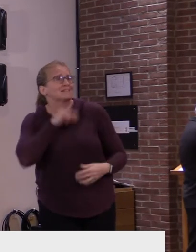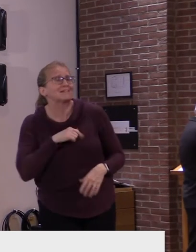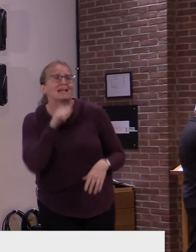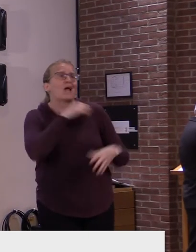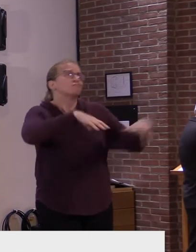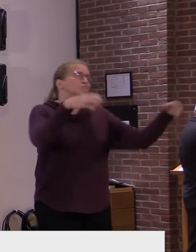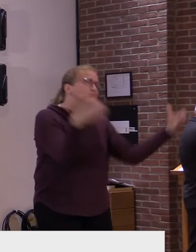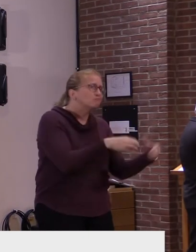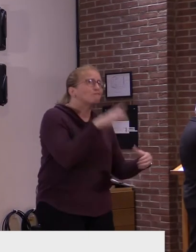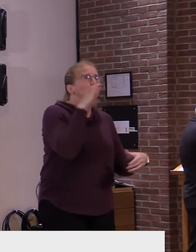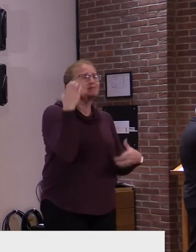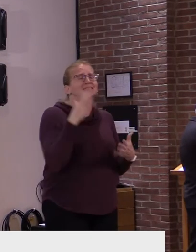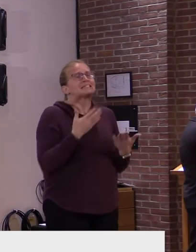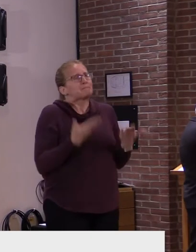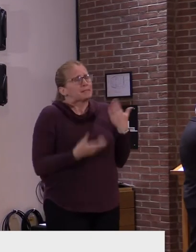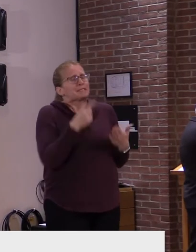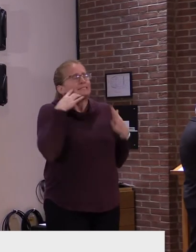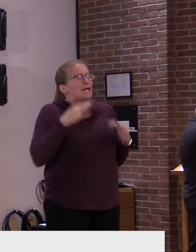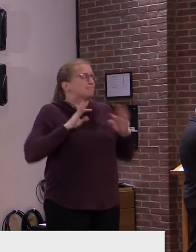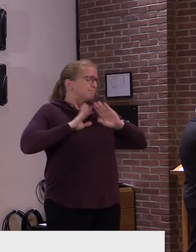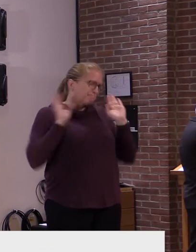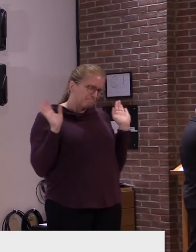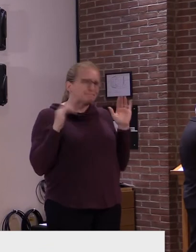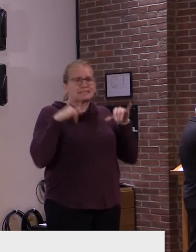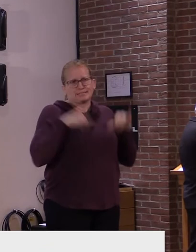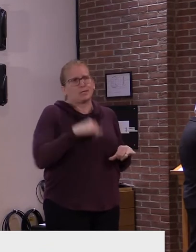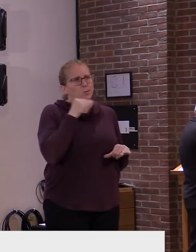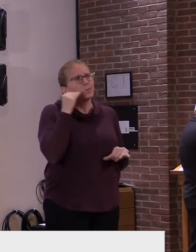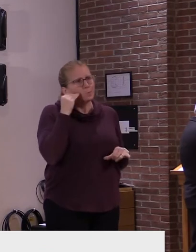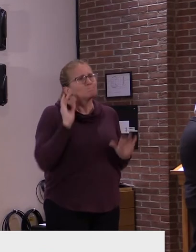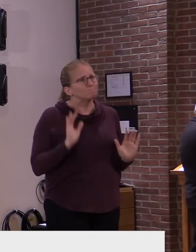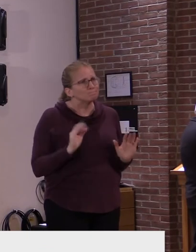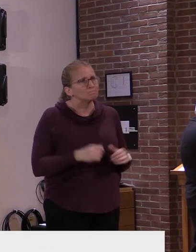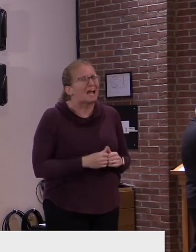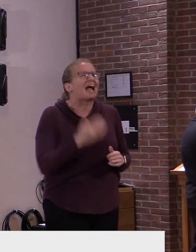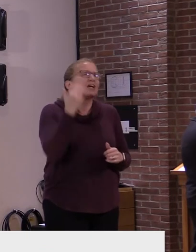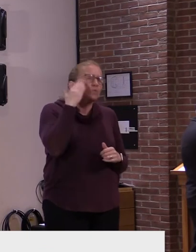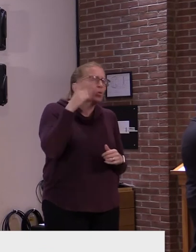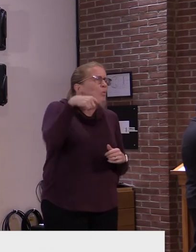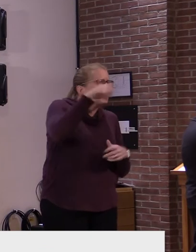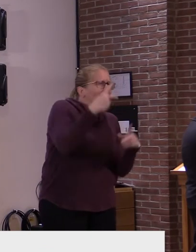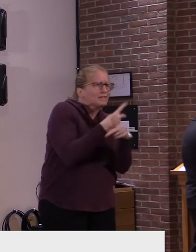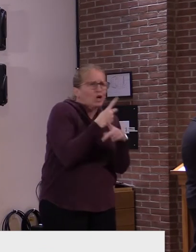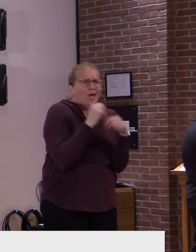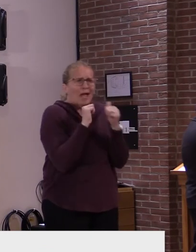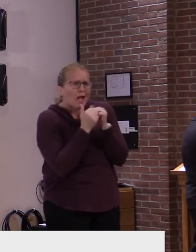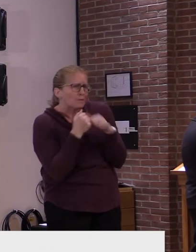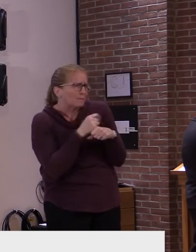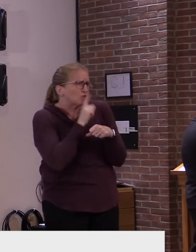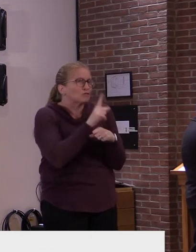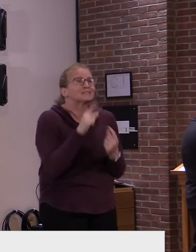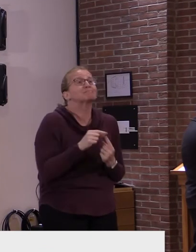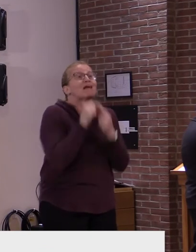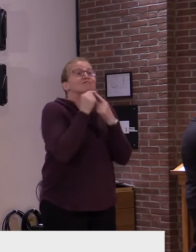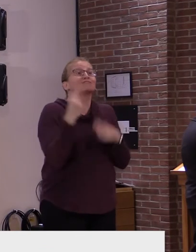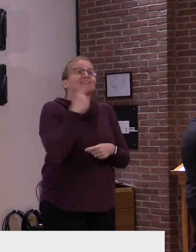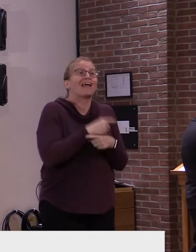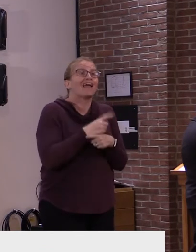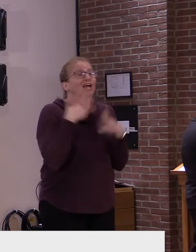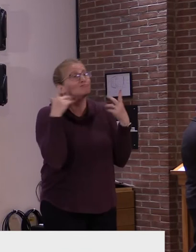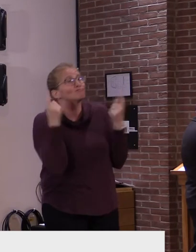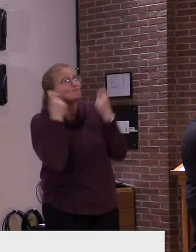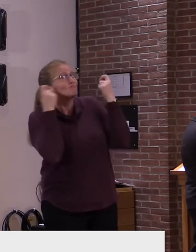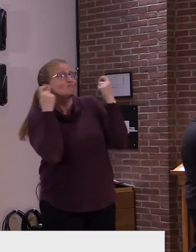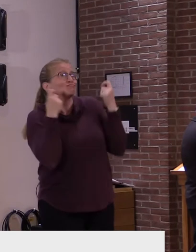i know we will find other ways to connect to make the time together with our own households special because how we choose to